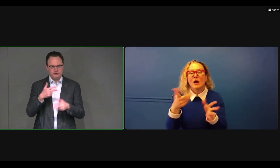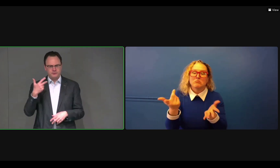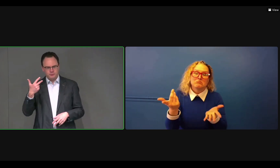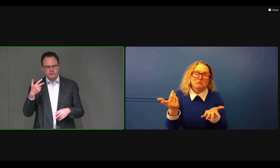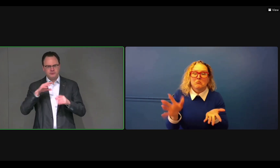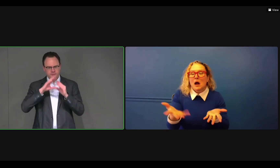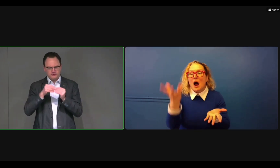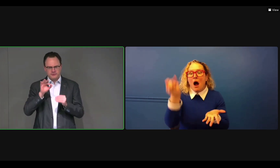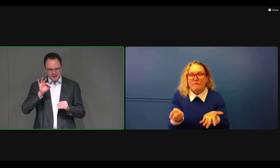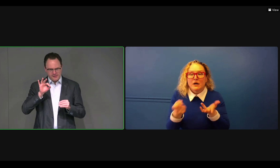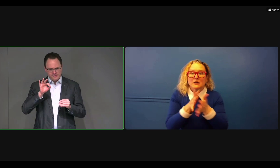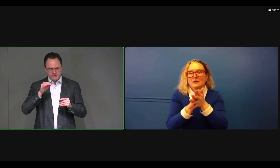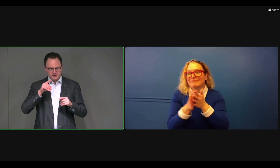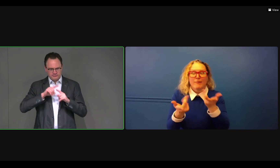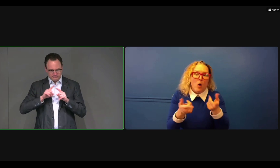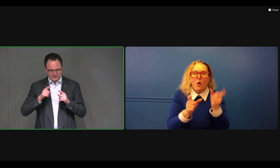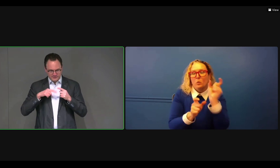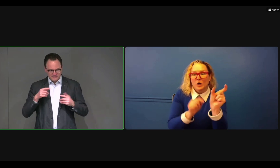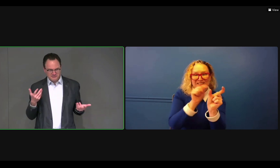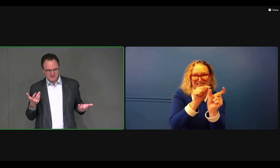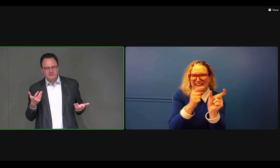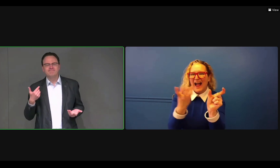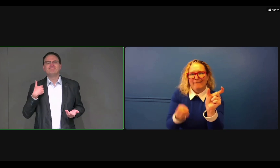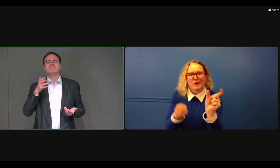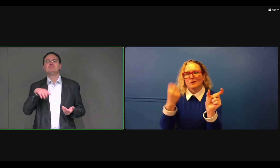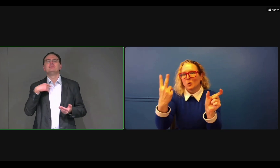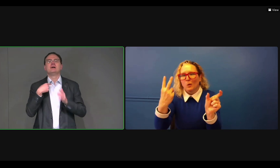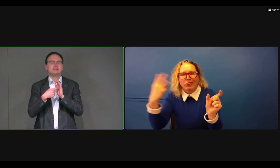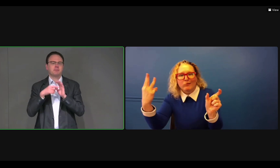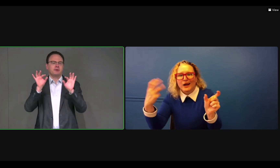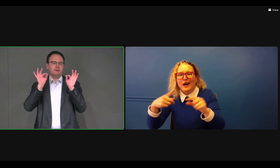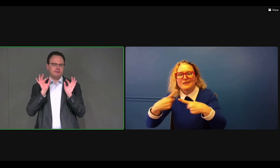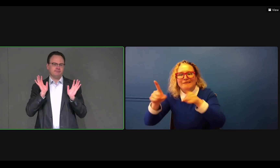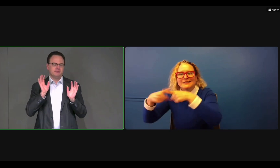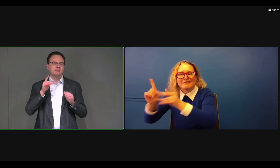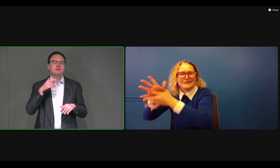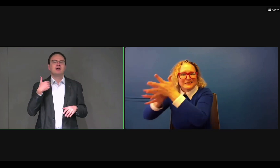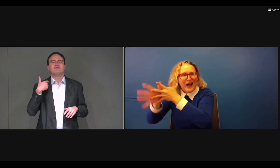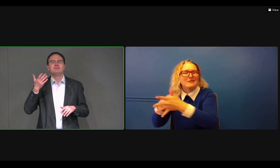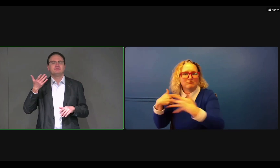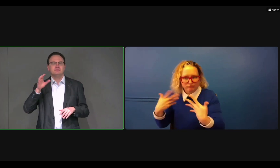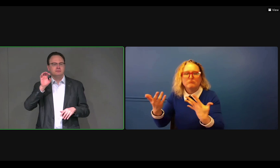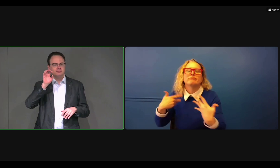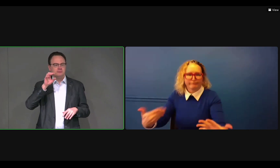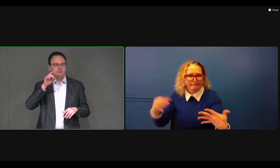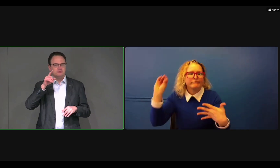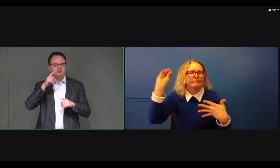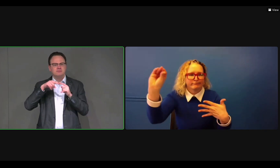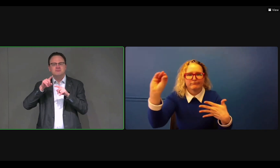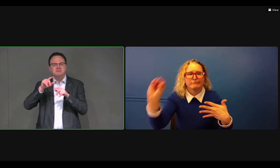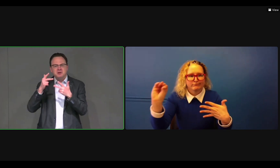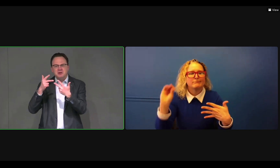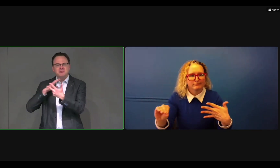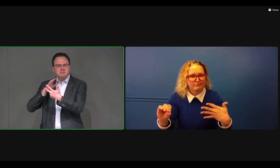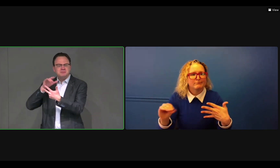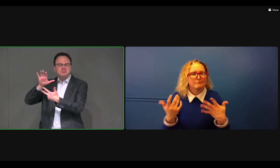even for each part of the word. So if we're thinking about the translation into DGS, we could have one German word with a couple of